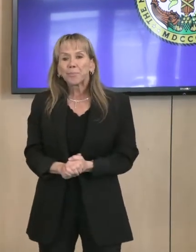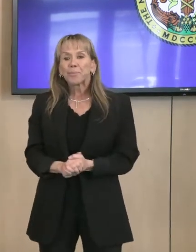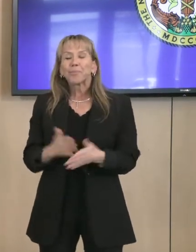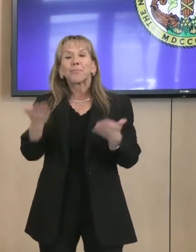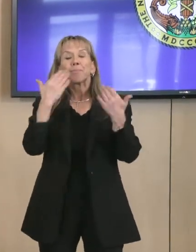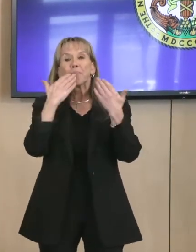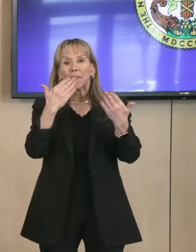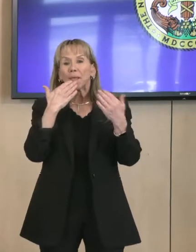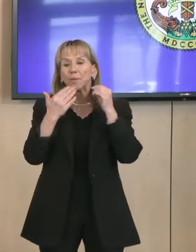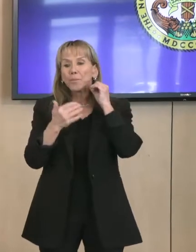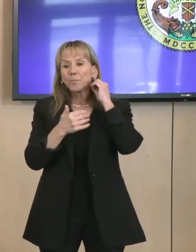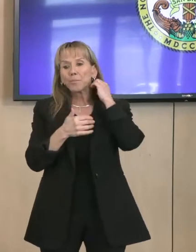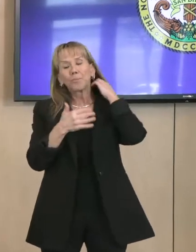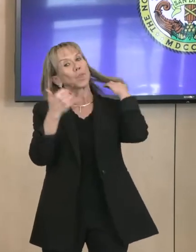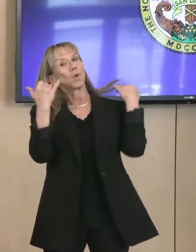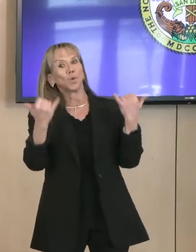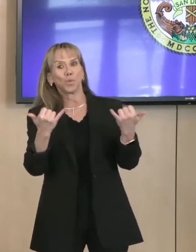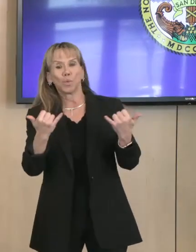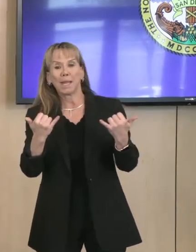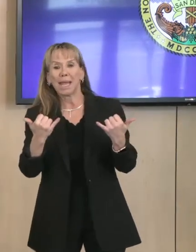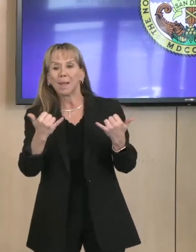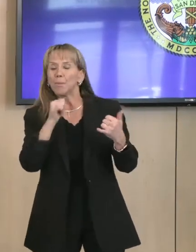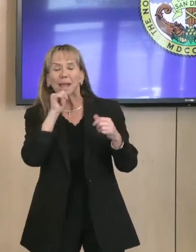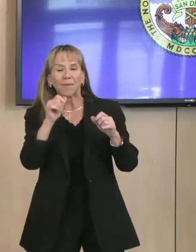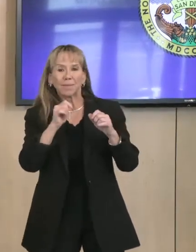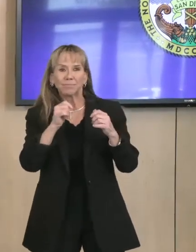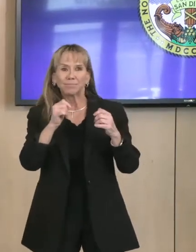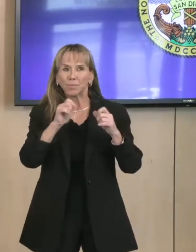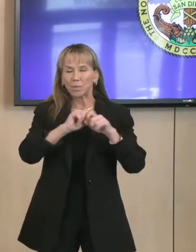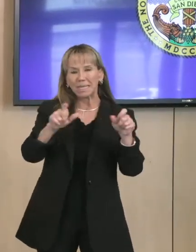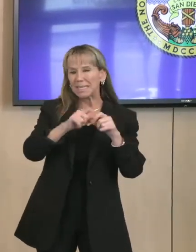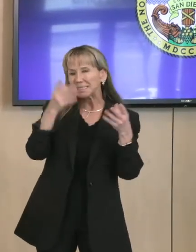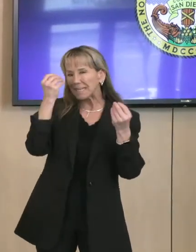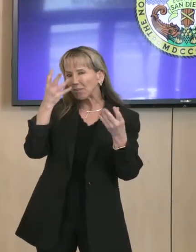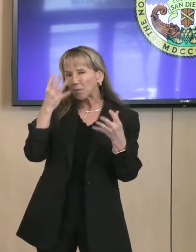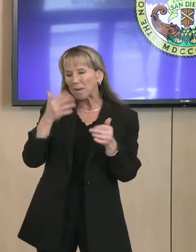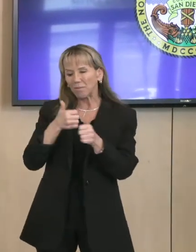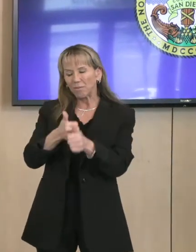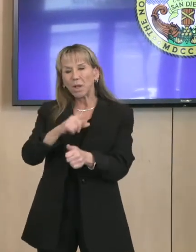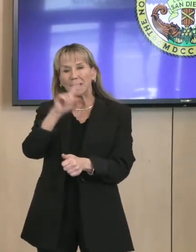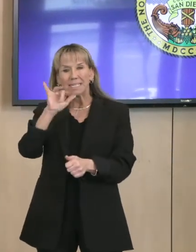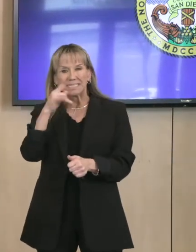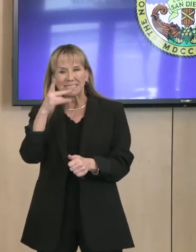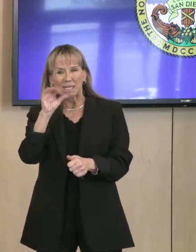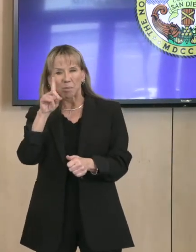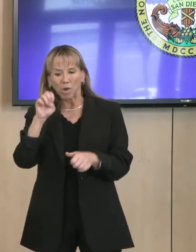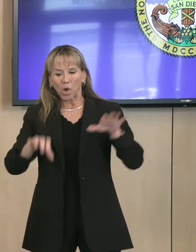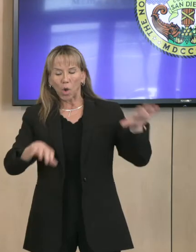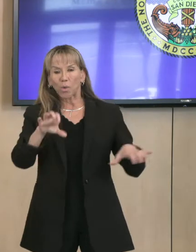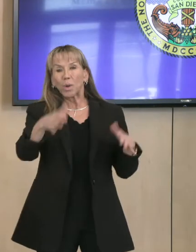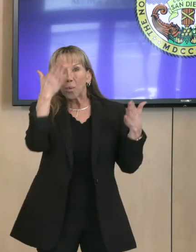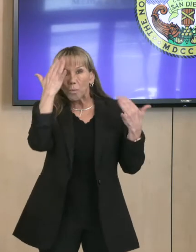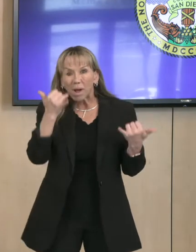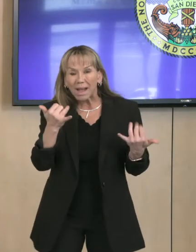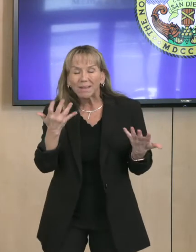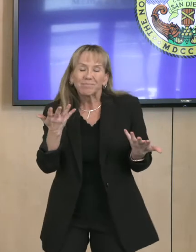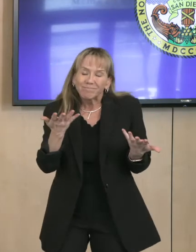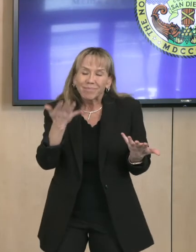Thank you. To date, we haven't released the information by zip code because of the simple reality, as we've stated multiple